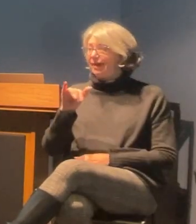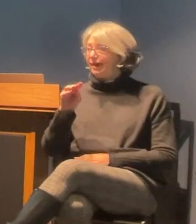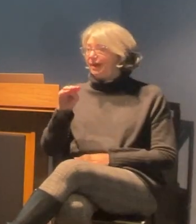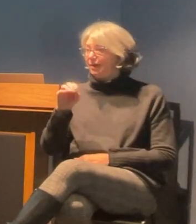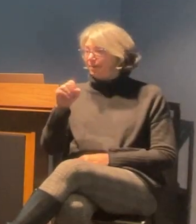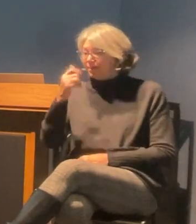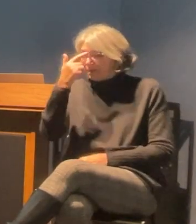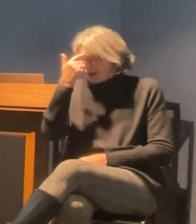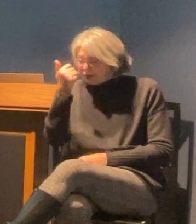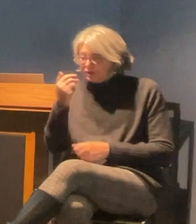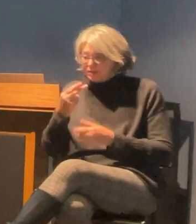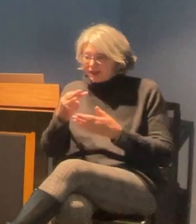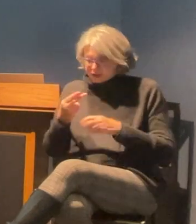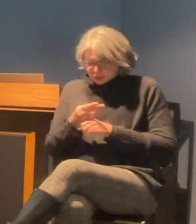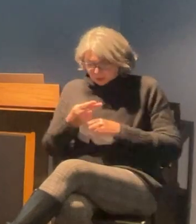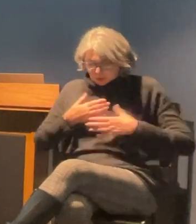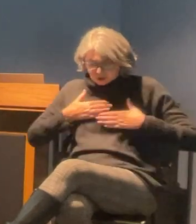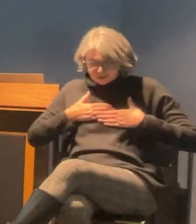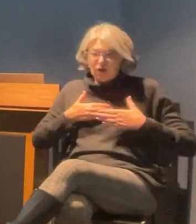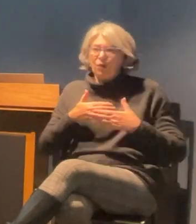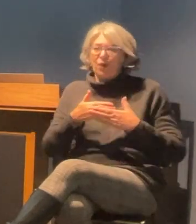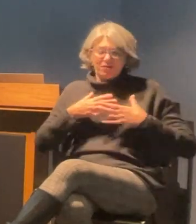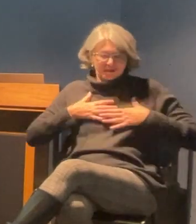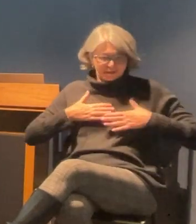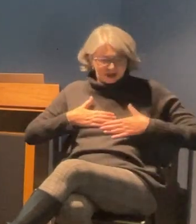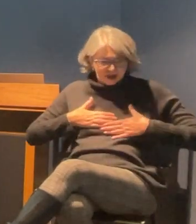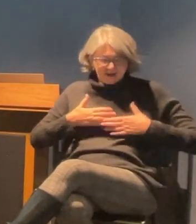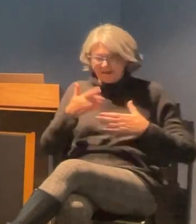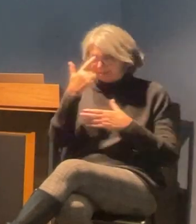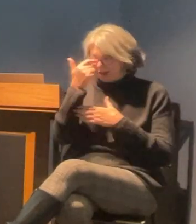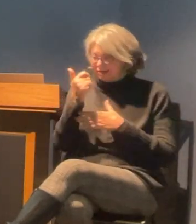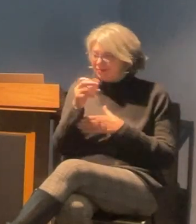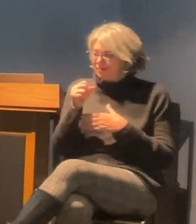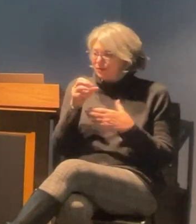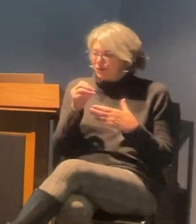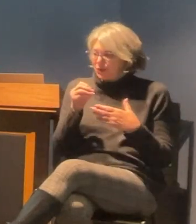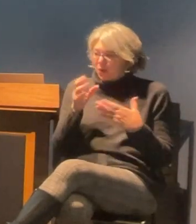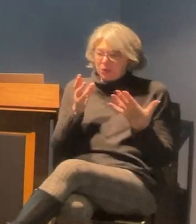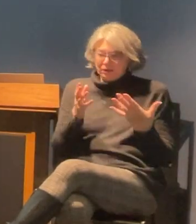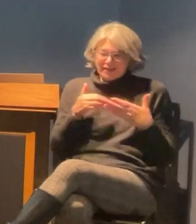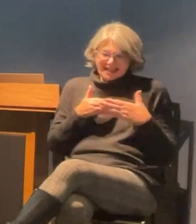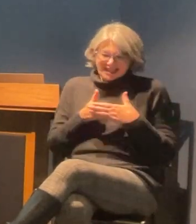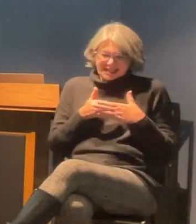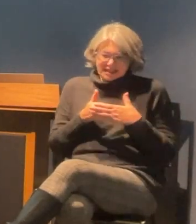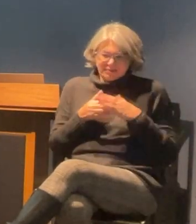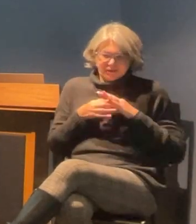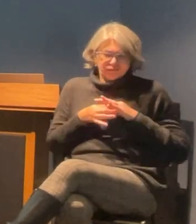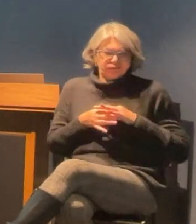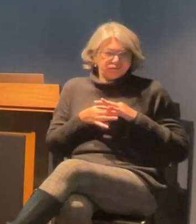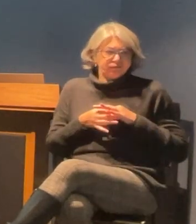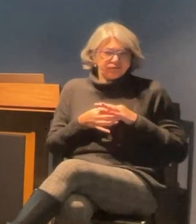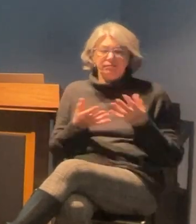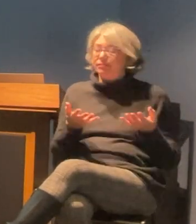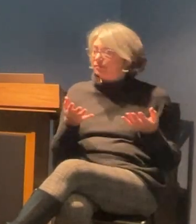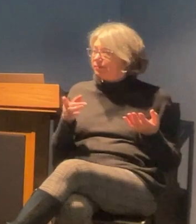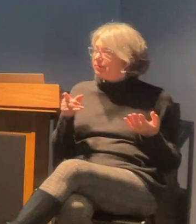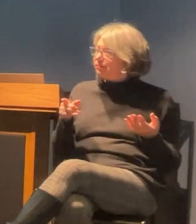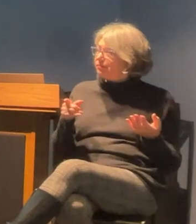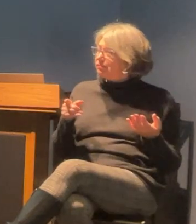because it's worn so close to the body, because it's something that's is so intimate.